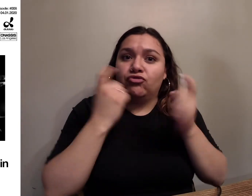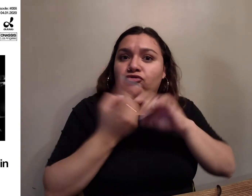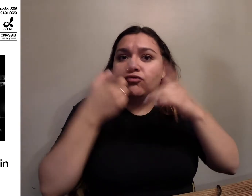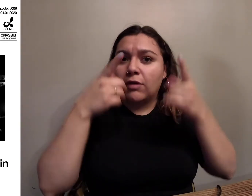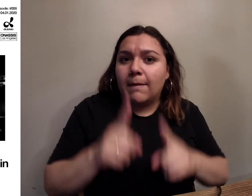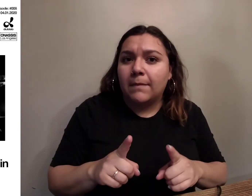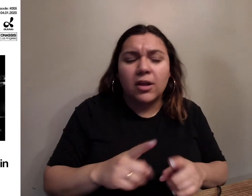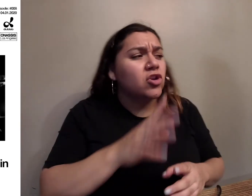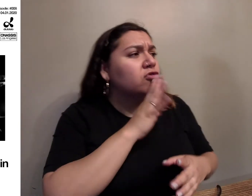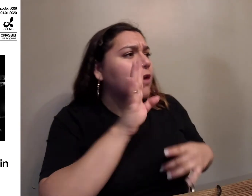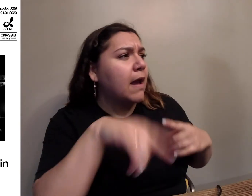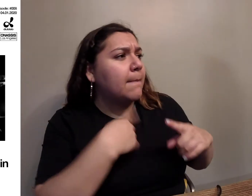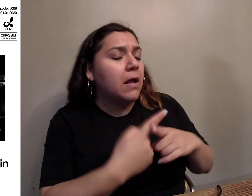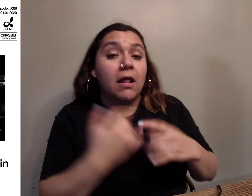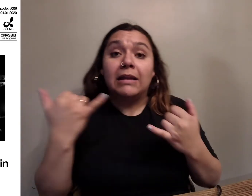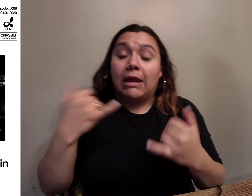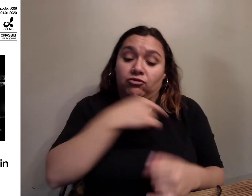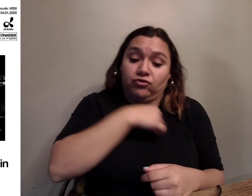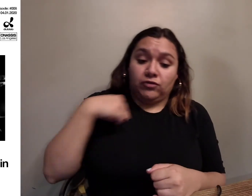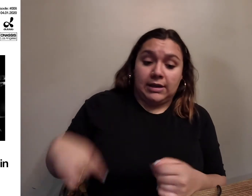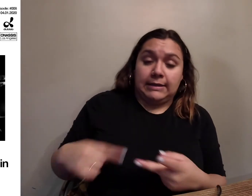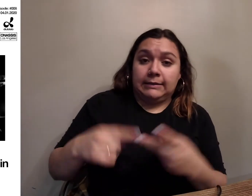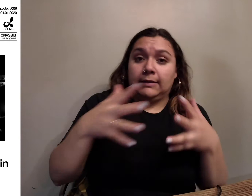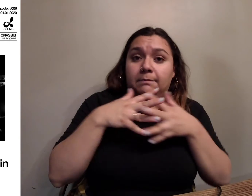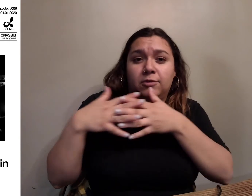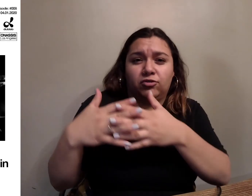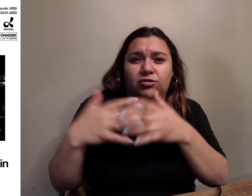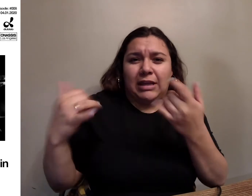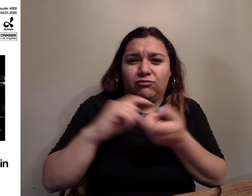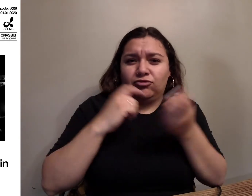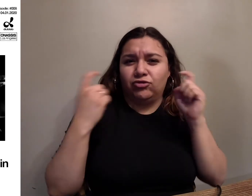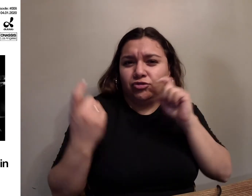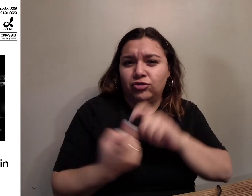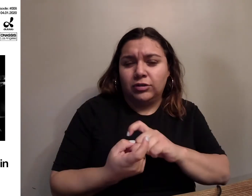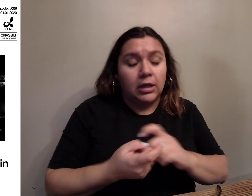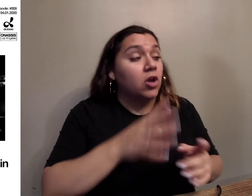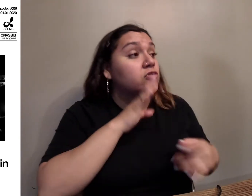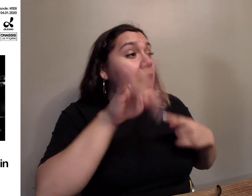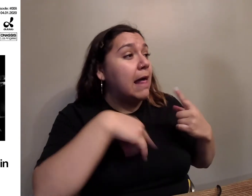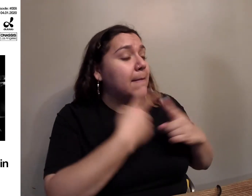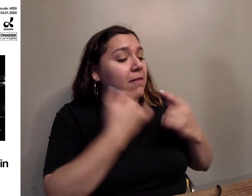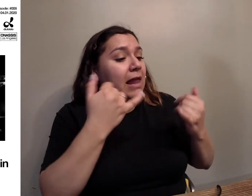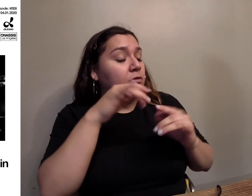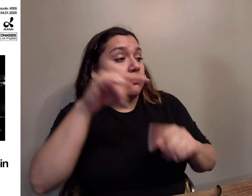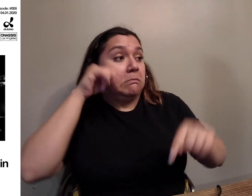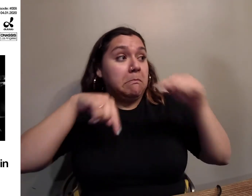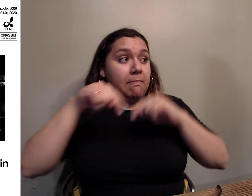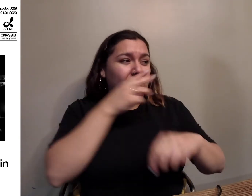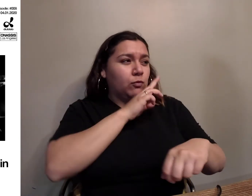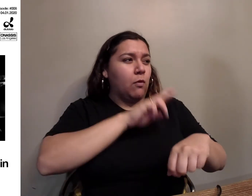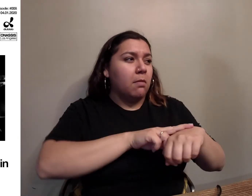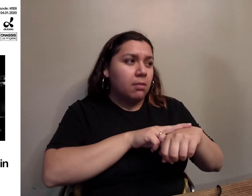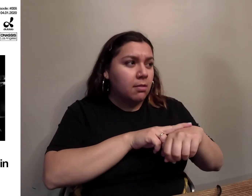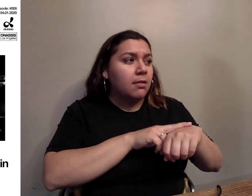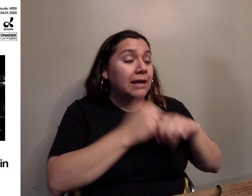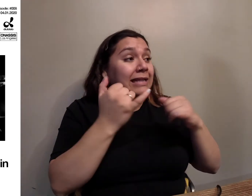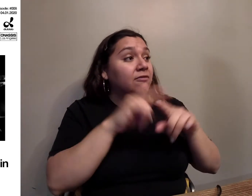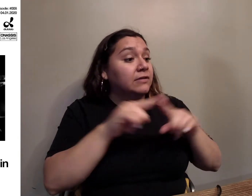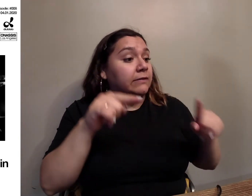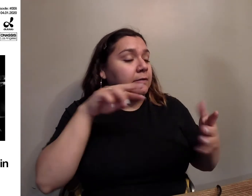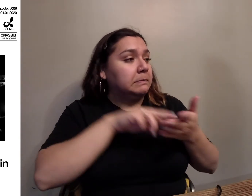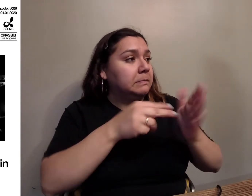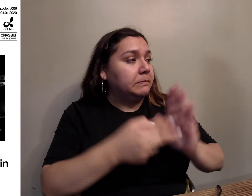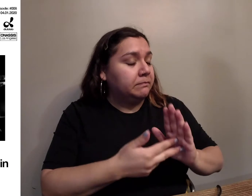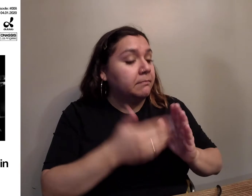between talk about Chinese that. and Americans. Yeah, talk about that, because returning to normal with a difference, meaning